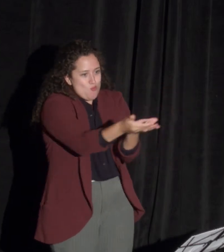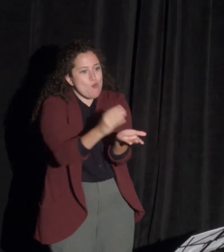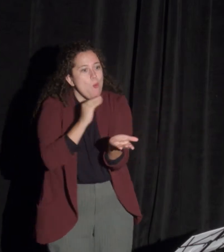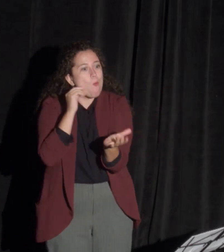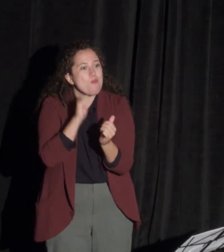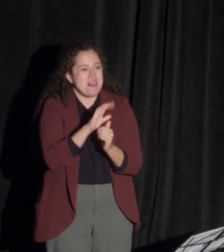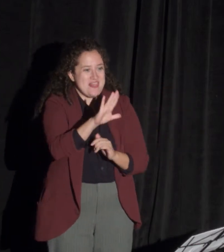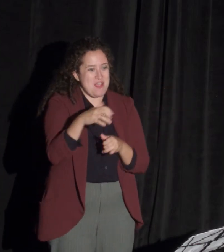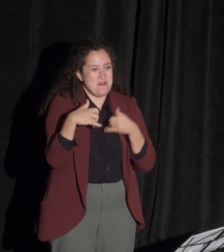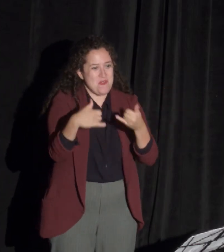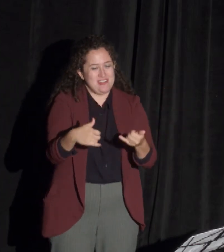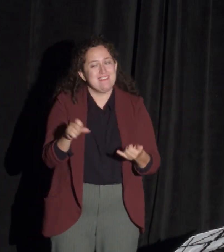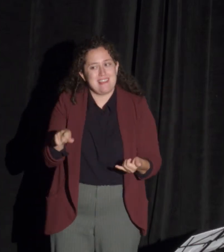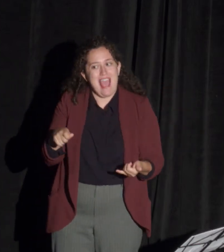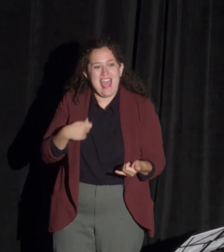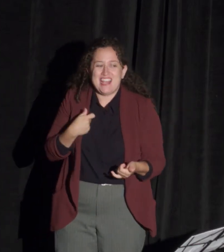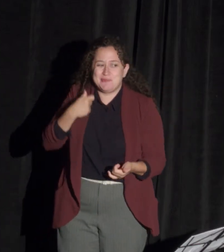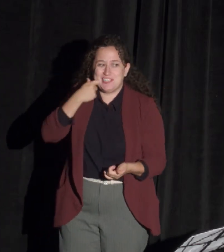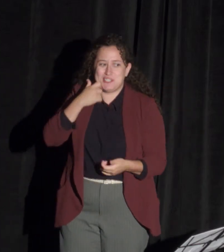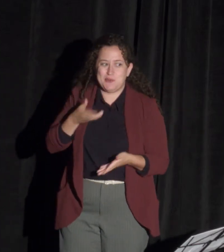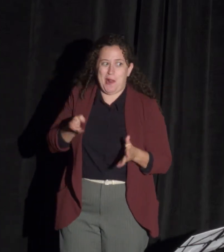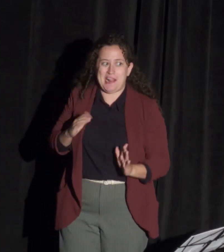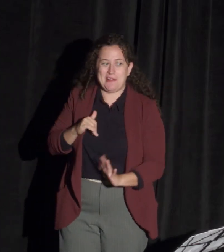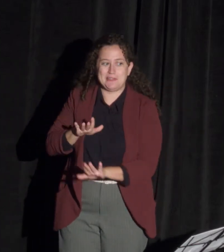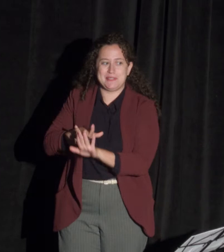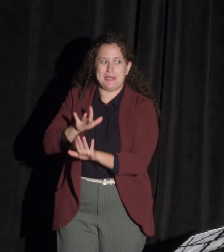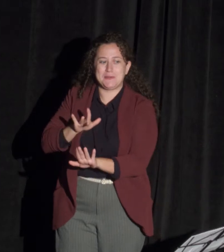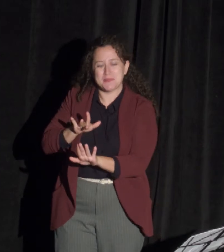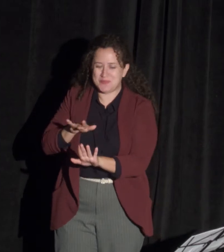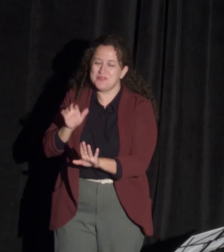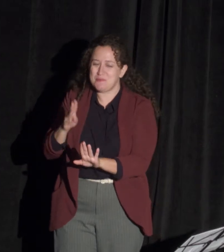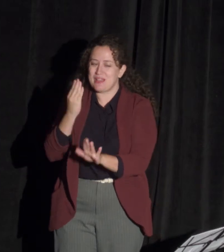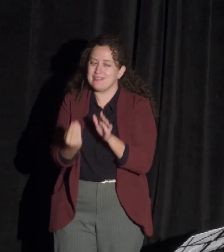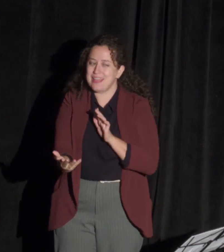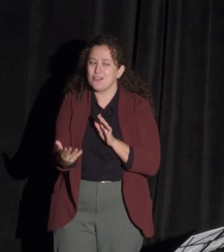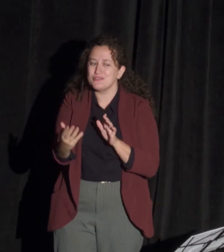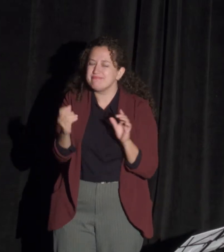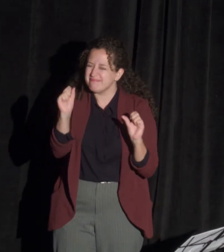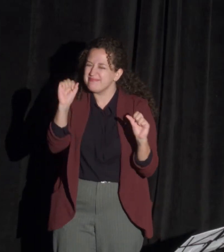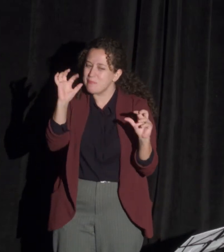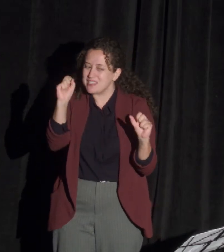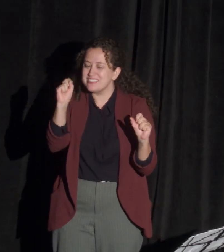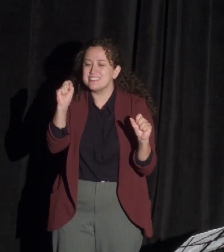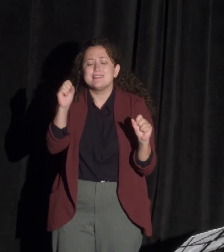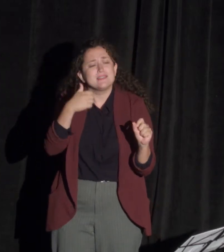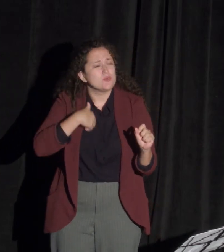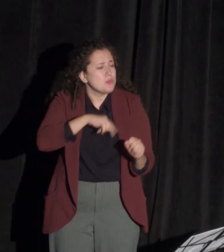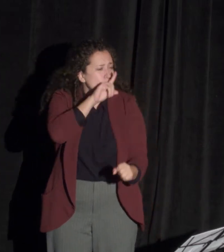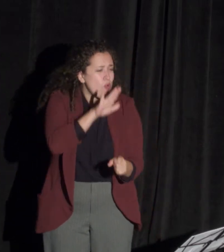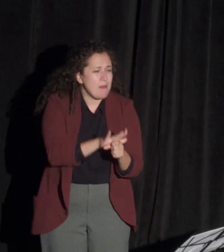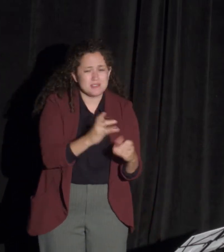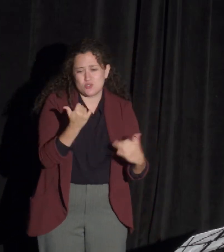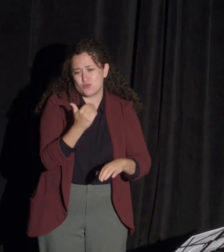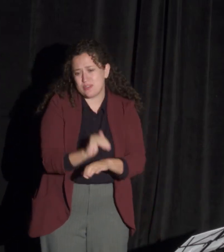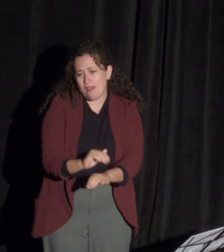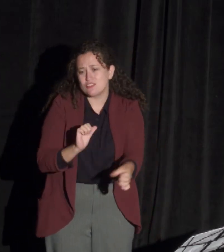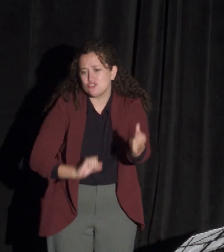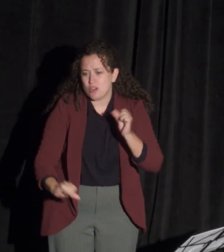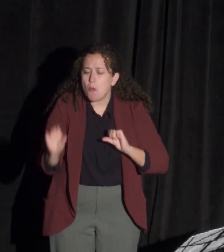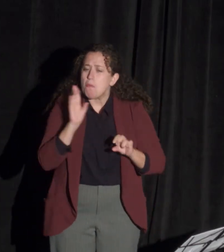it, so we can tell you it is really nice. So we promise that tonight's show is going to be a short one. We're only